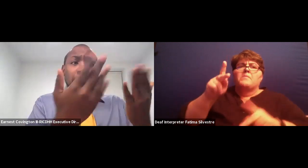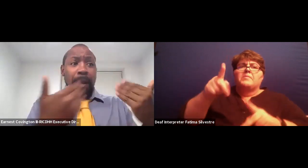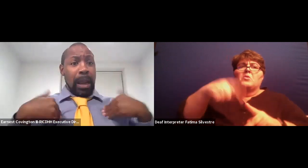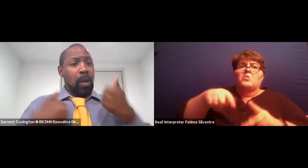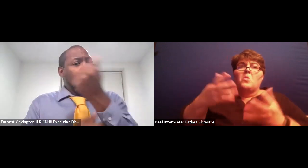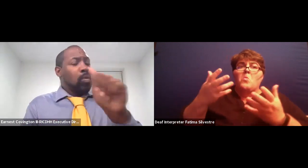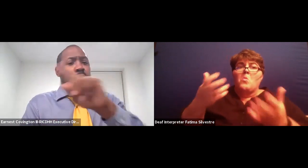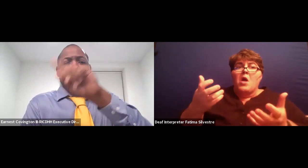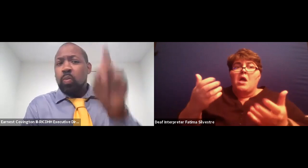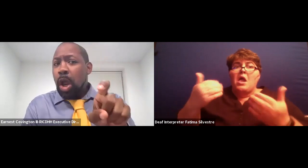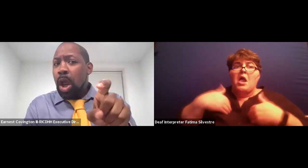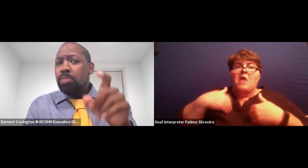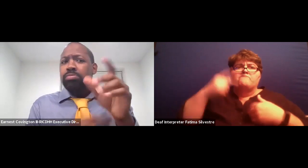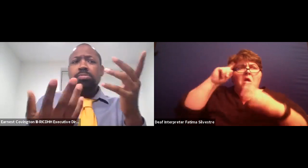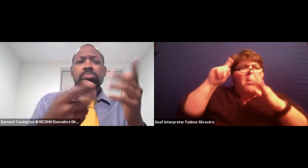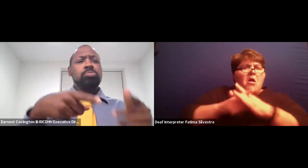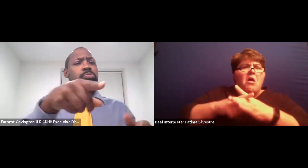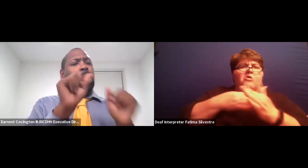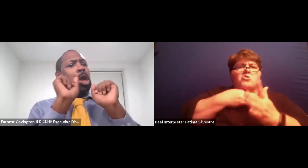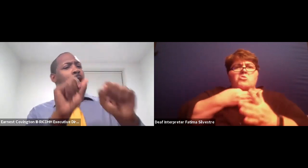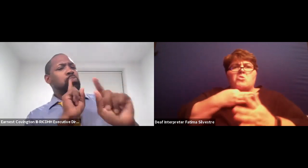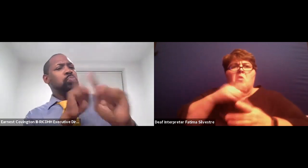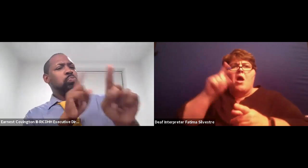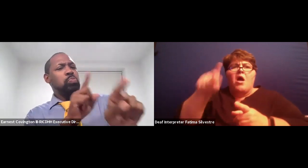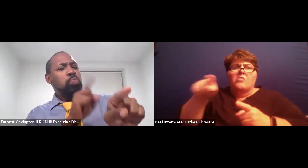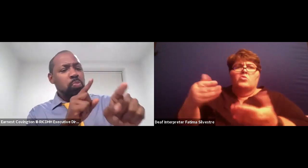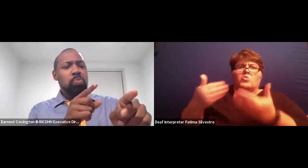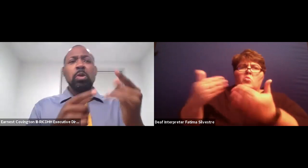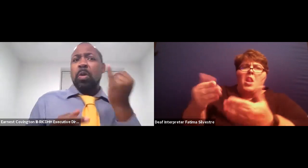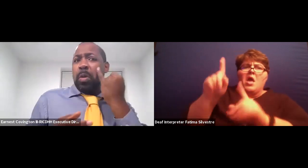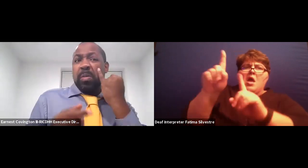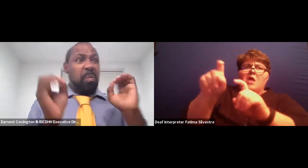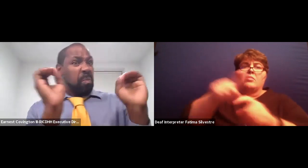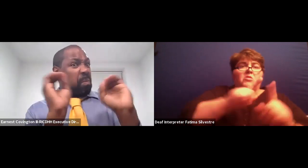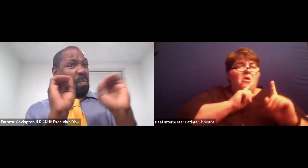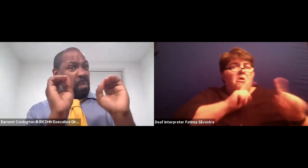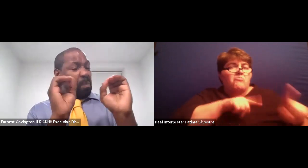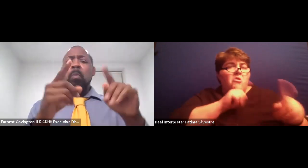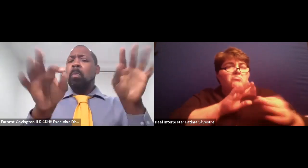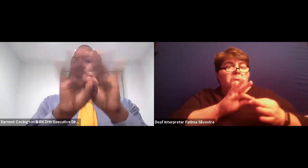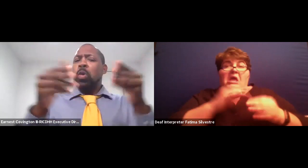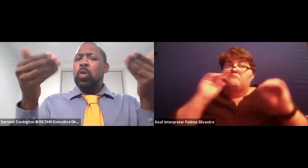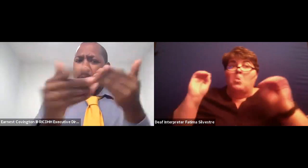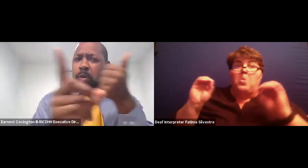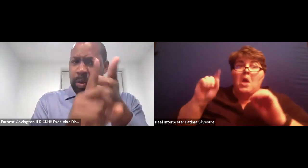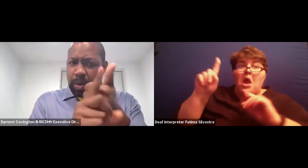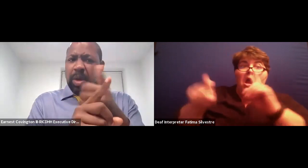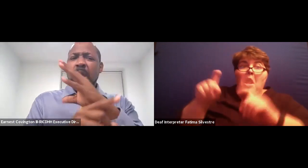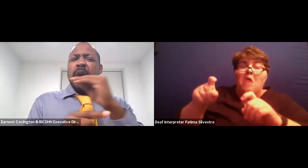up and hear from the audience. The audience is welcome to ask questions, and then you can answer. If